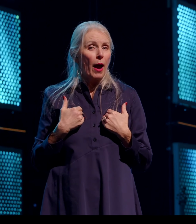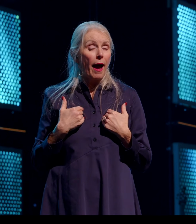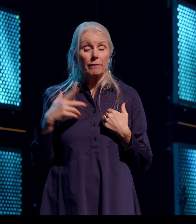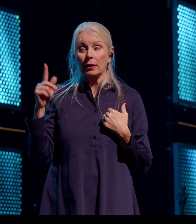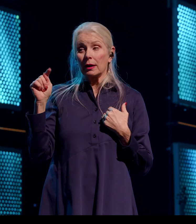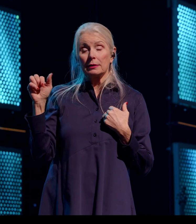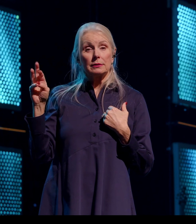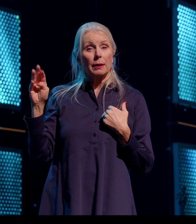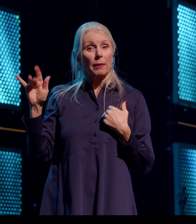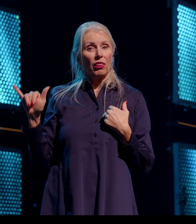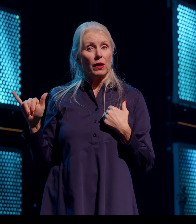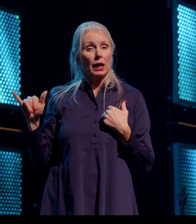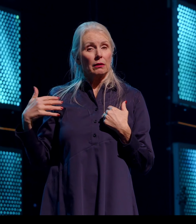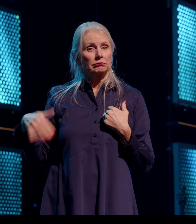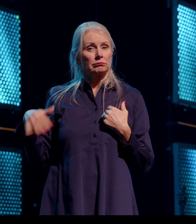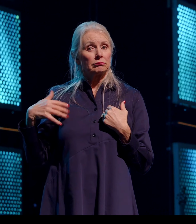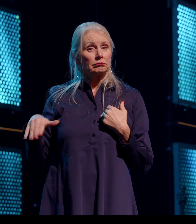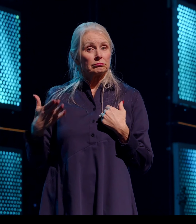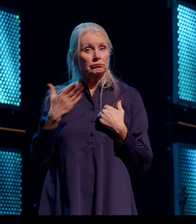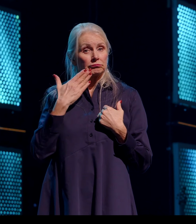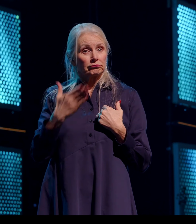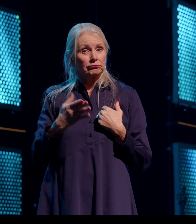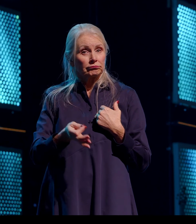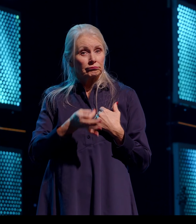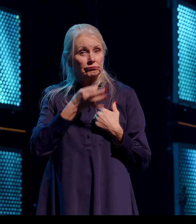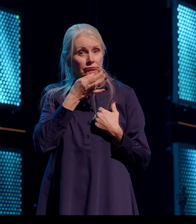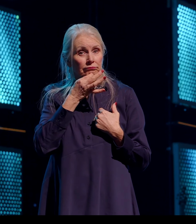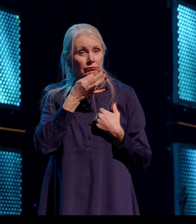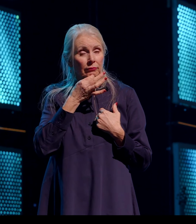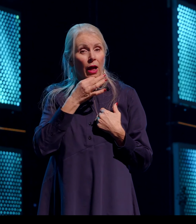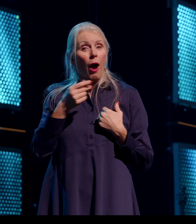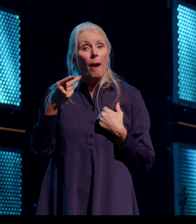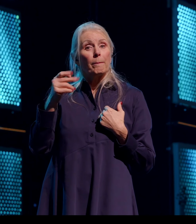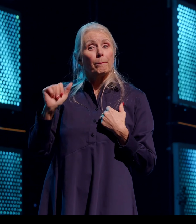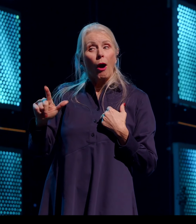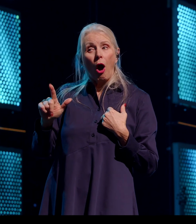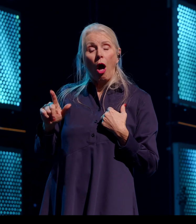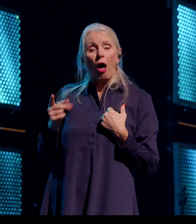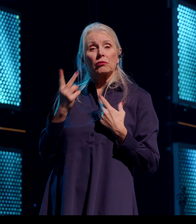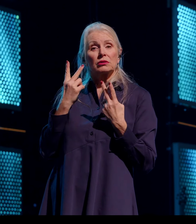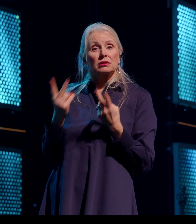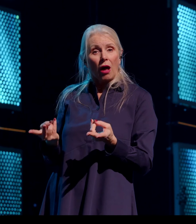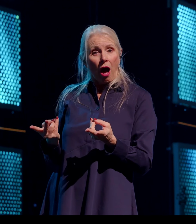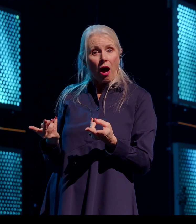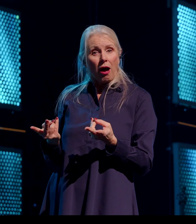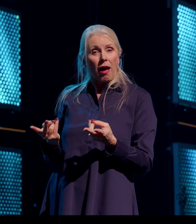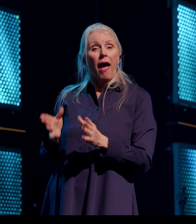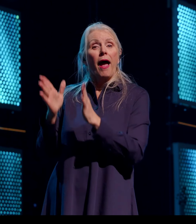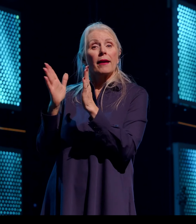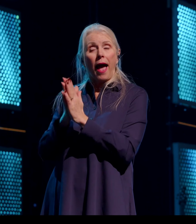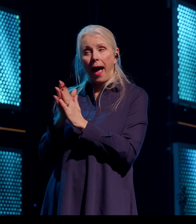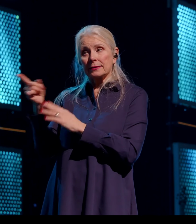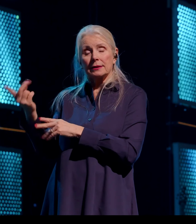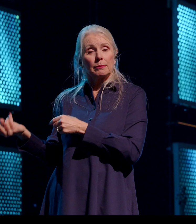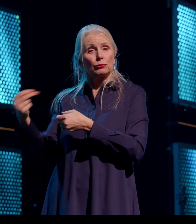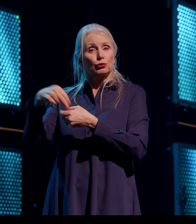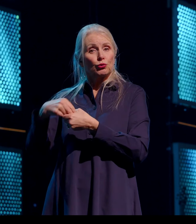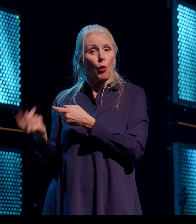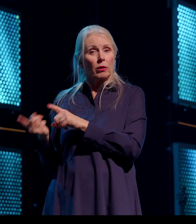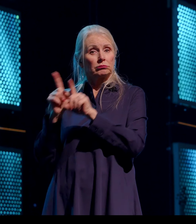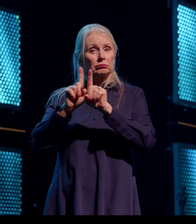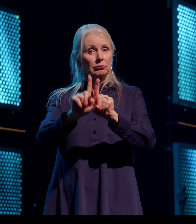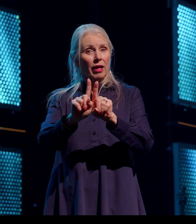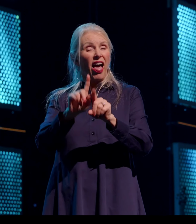good. Paul says, I want you to come with me. I want you to accompany me. What an awesome picture